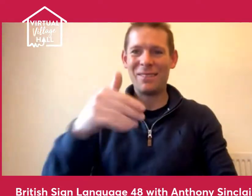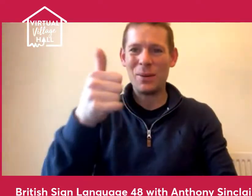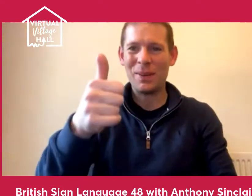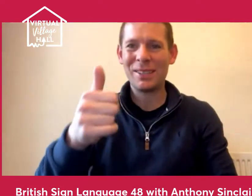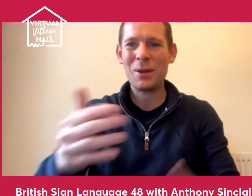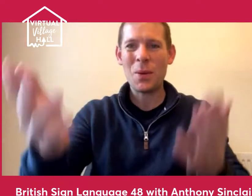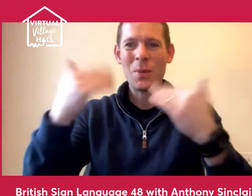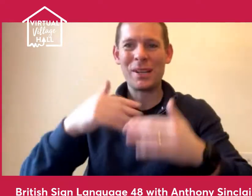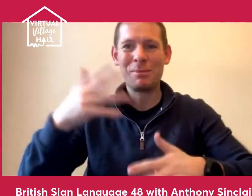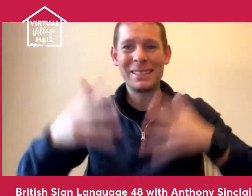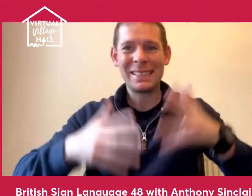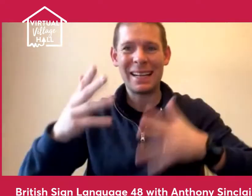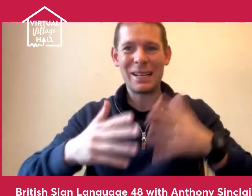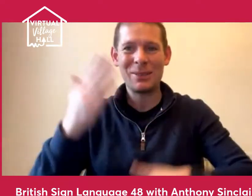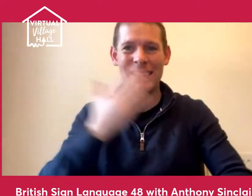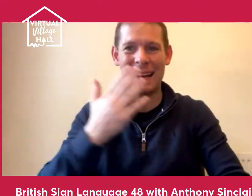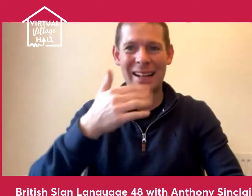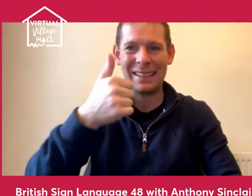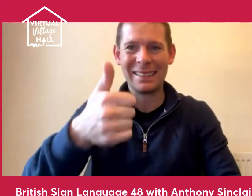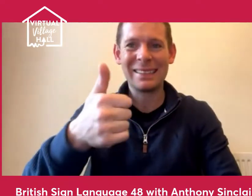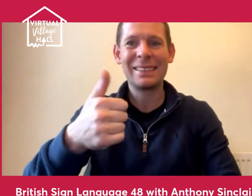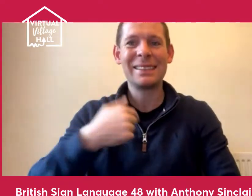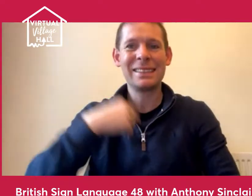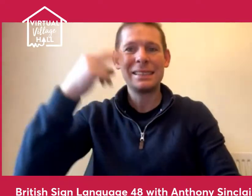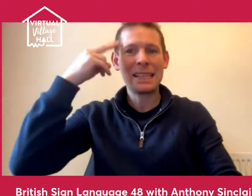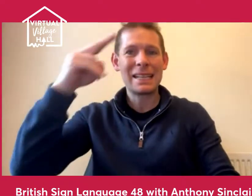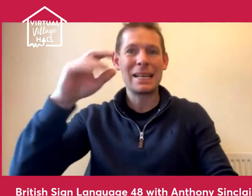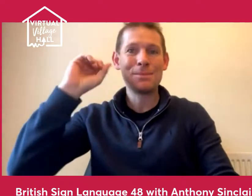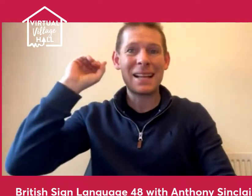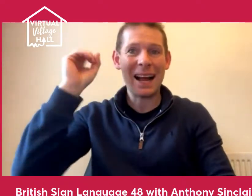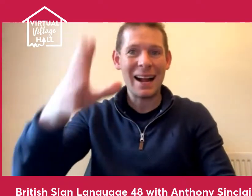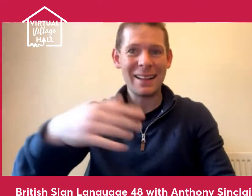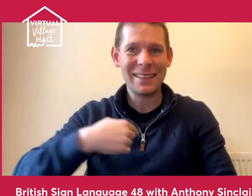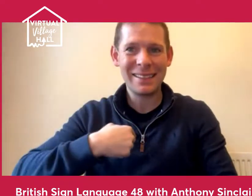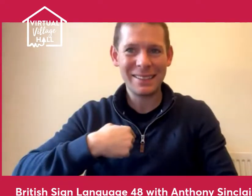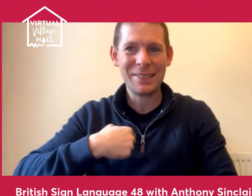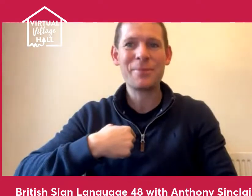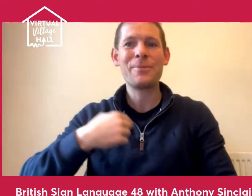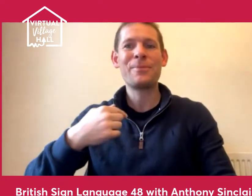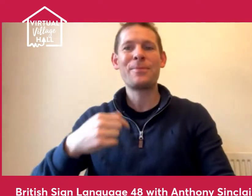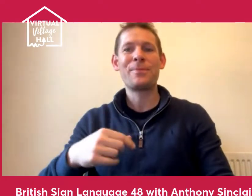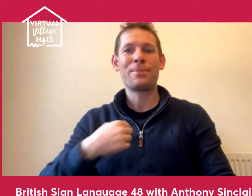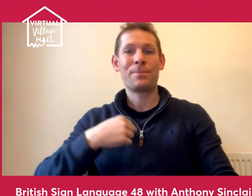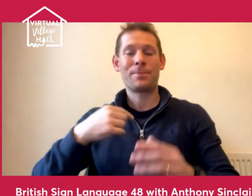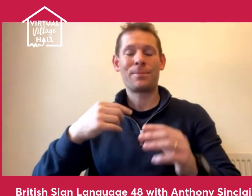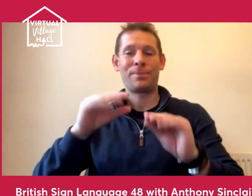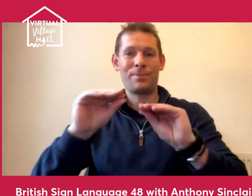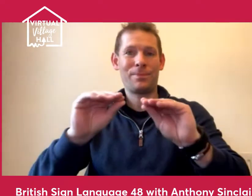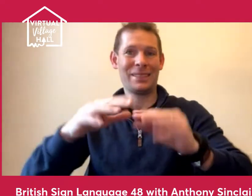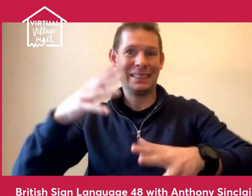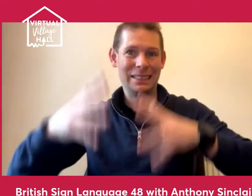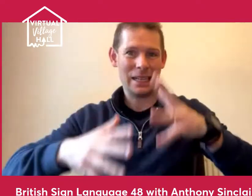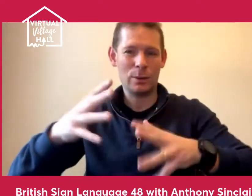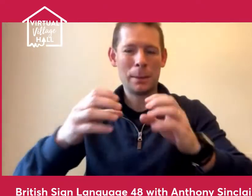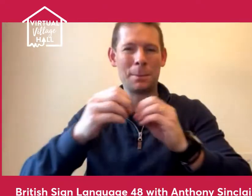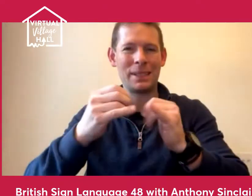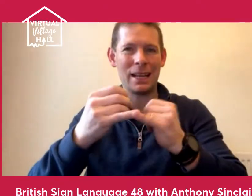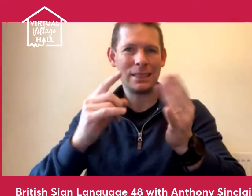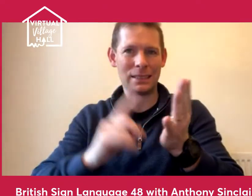Hello, everybody. You're very welcome to our sign language class this morning. My name is Anthony, and I'm your tutor,